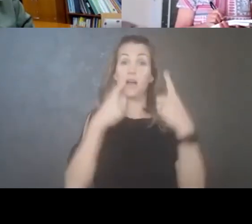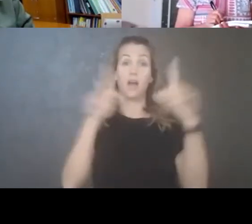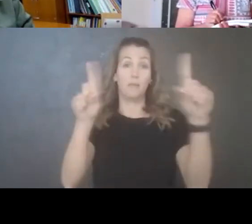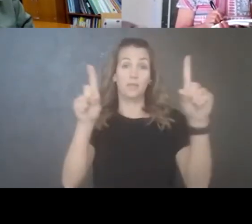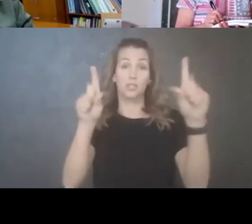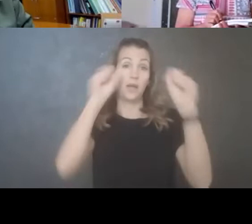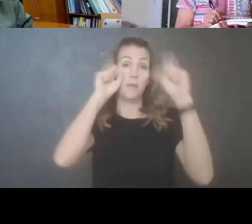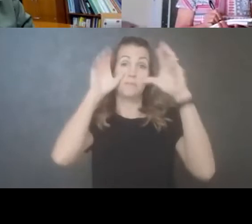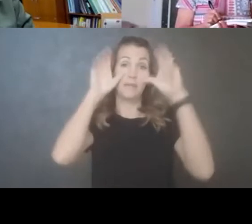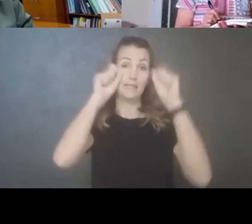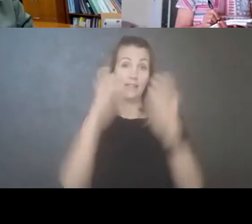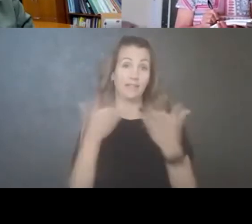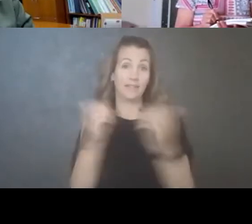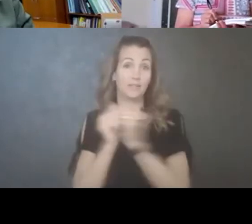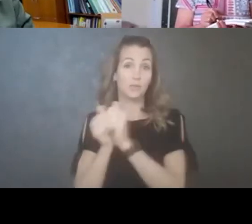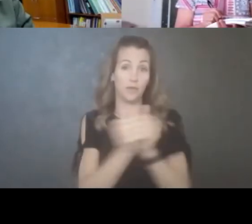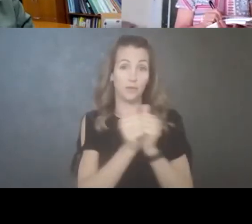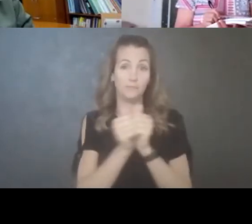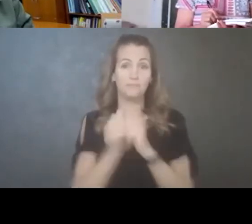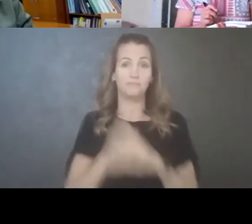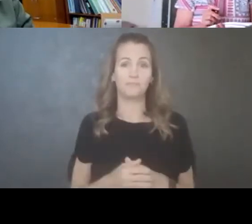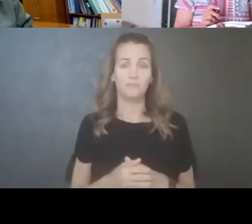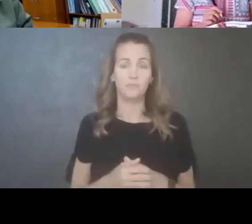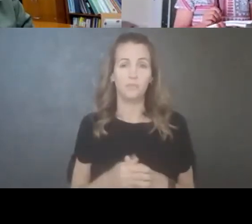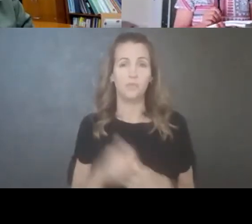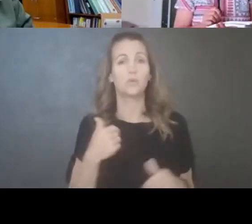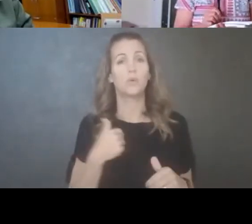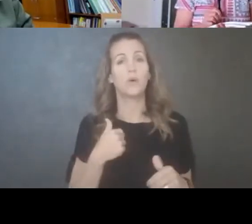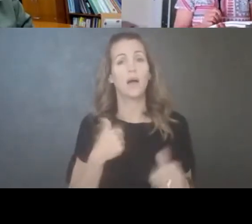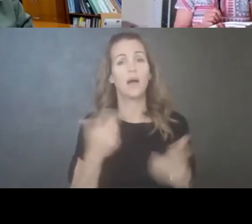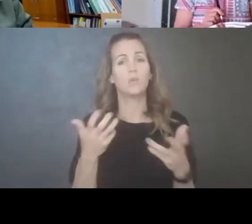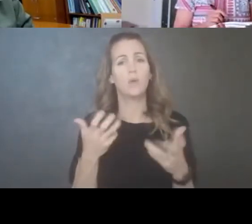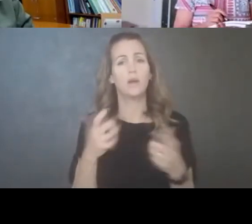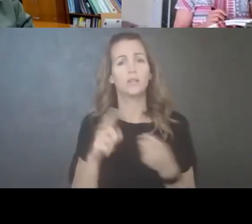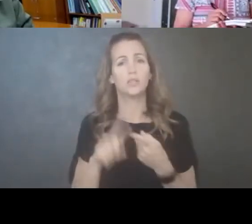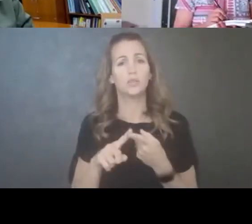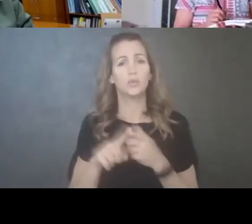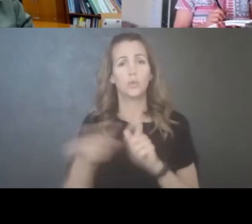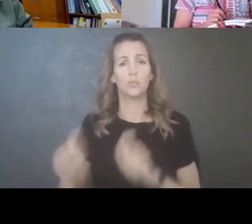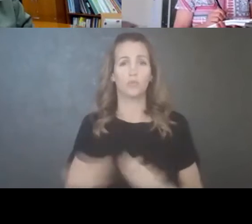together. So I want to bring something up here.